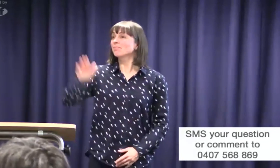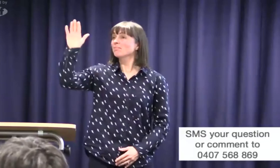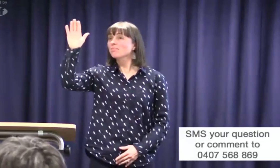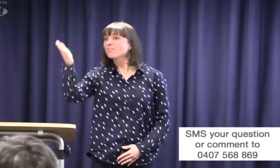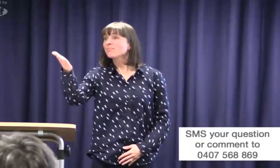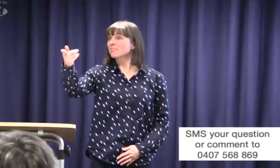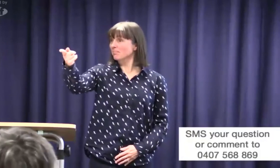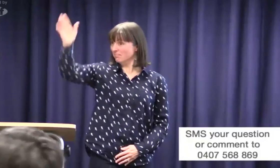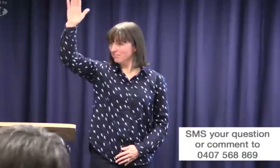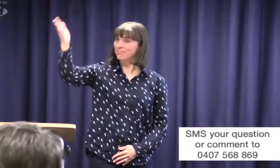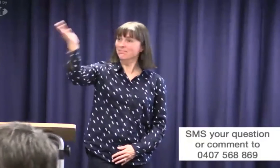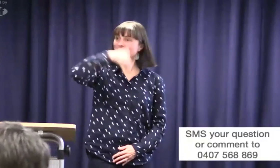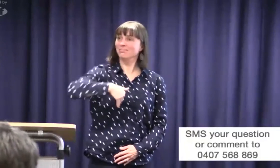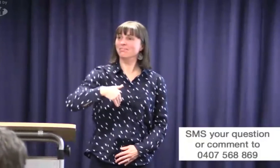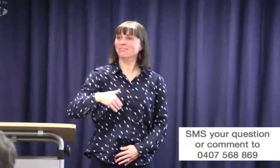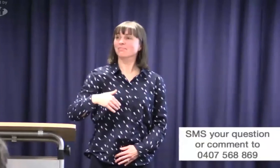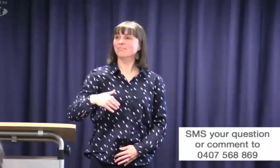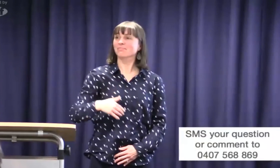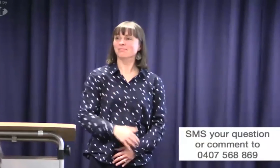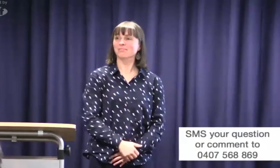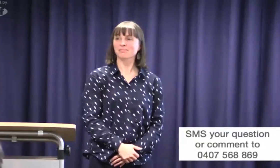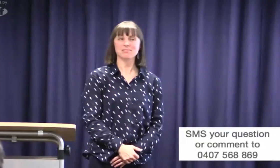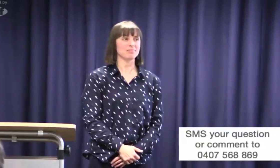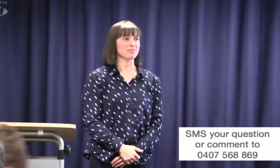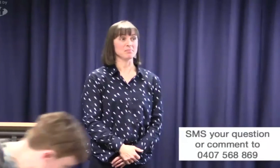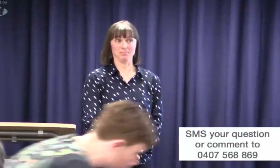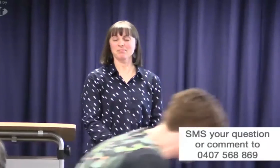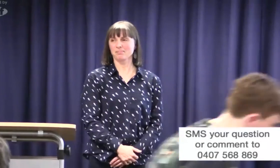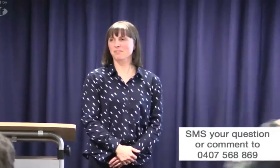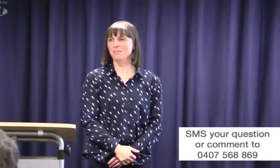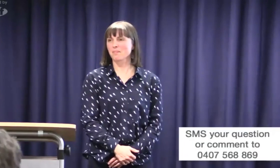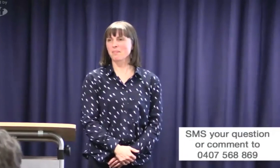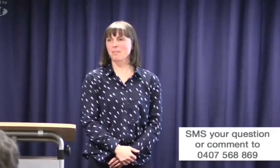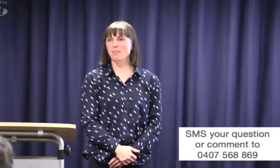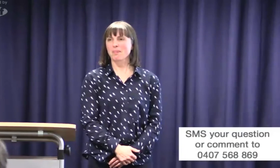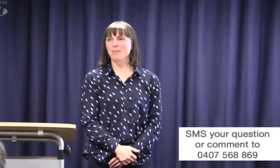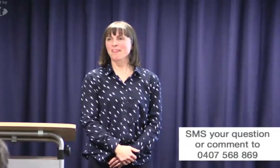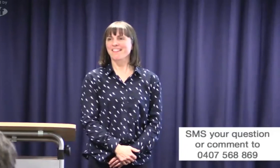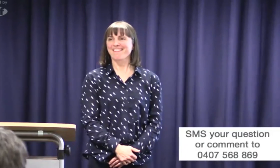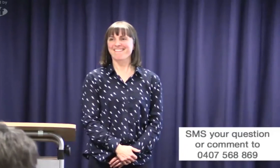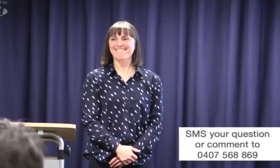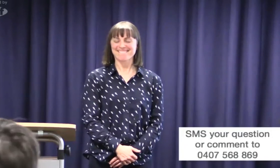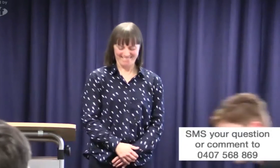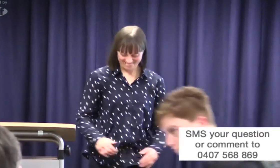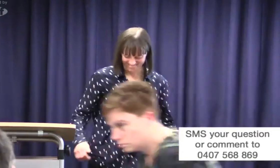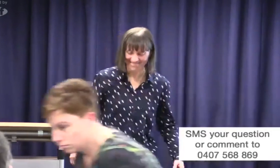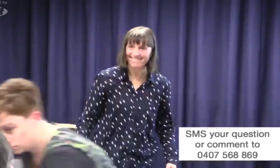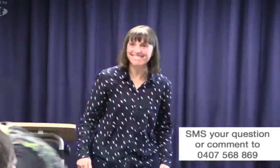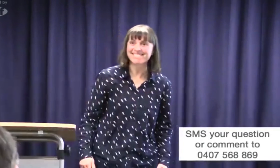ones here in East Melbourne first. Any burning questions people would like to ask? Please, come up.